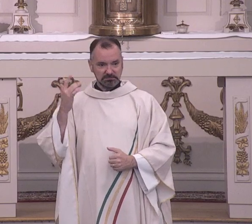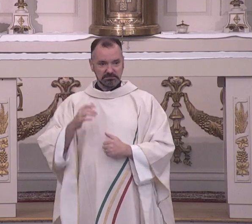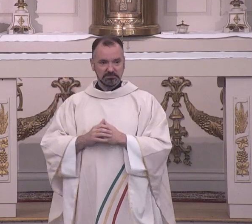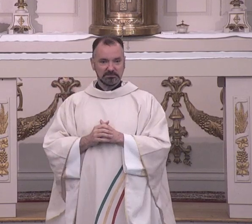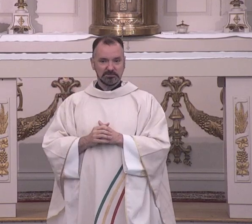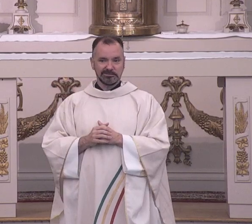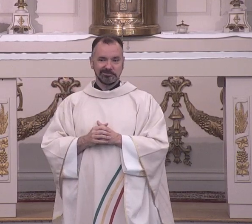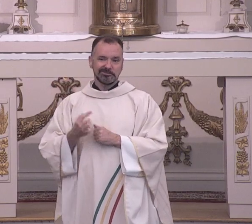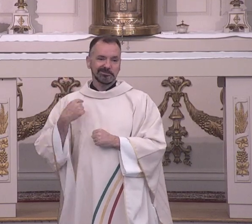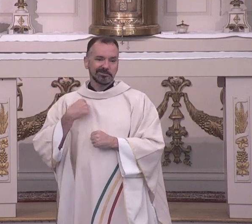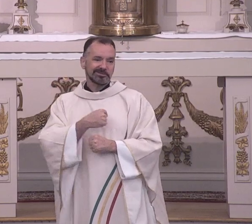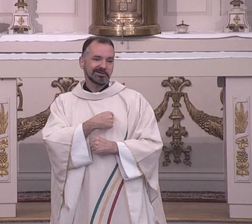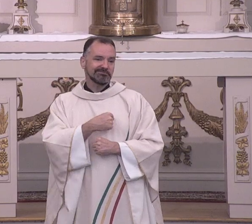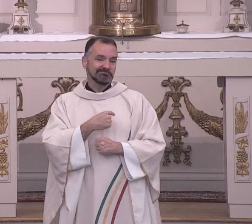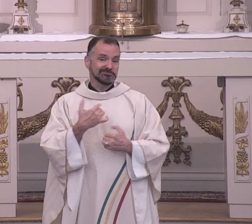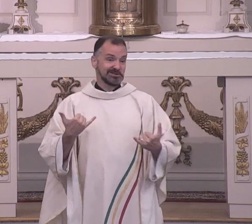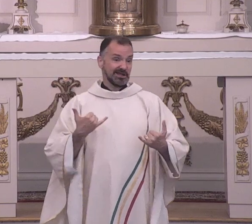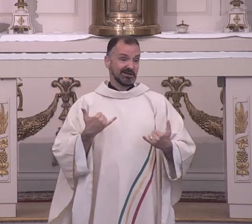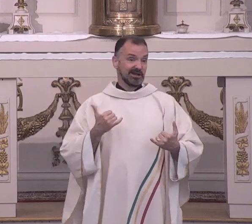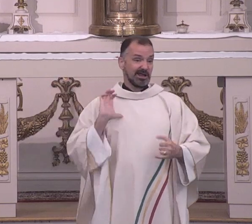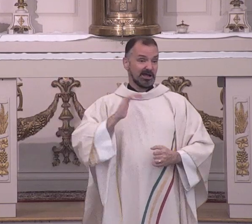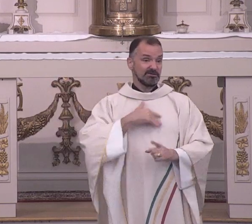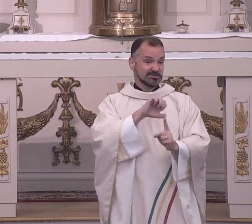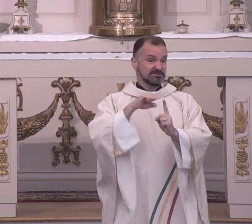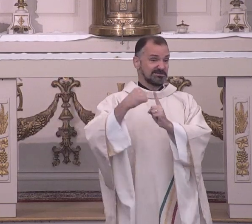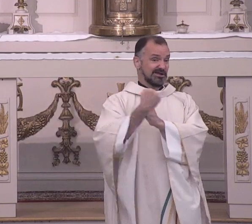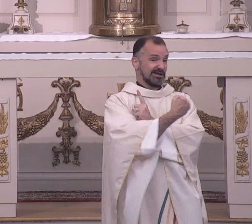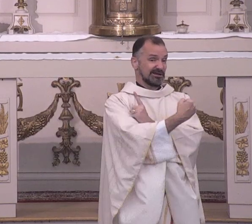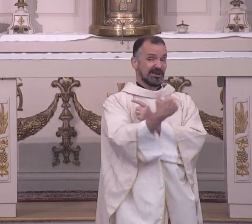really interesting to think about